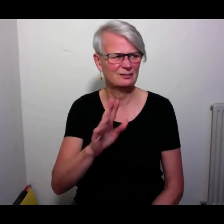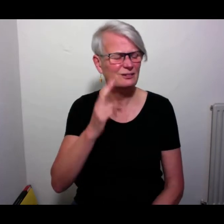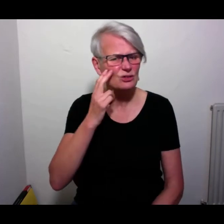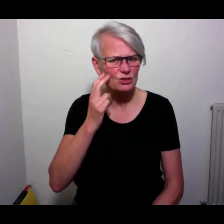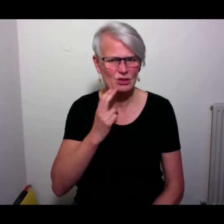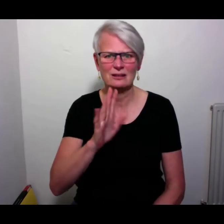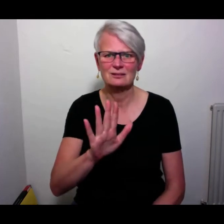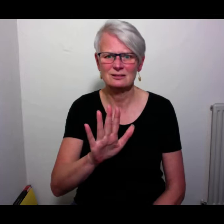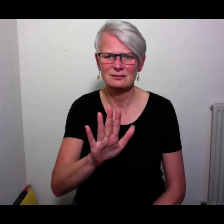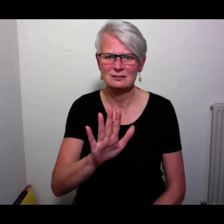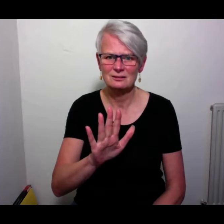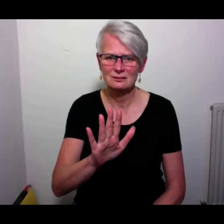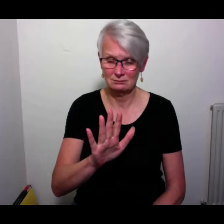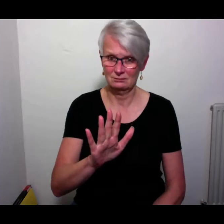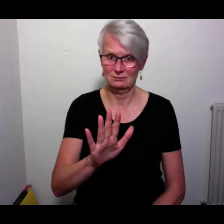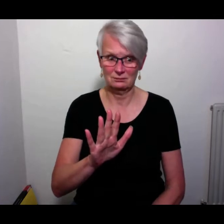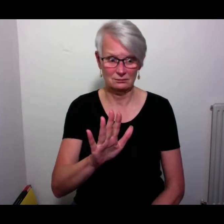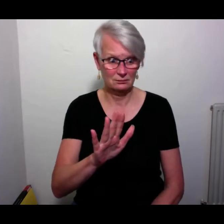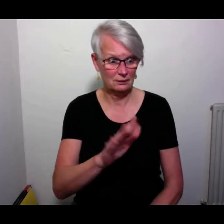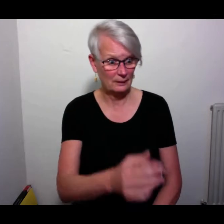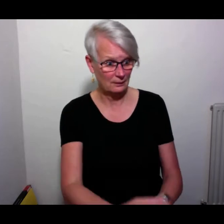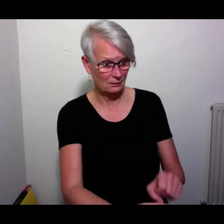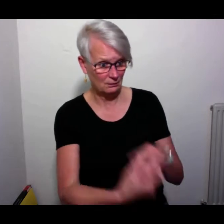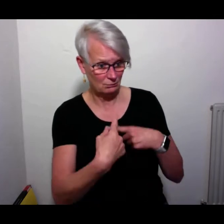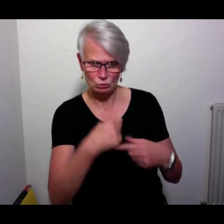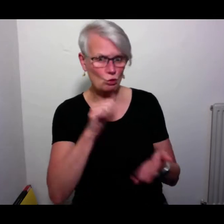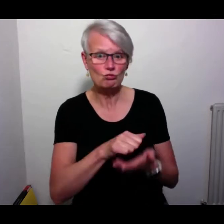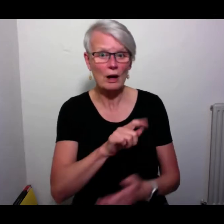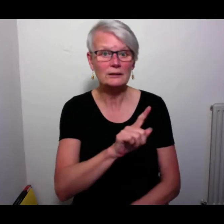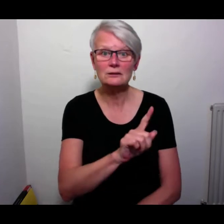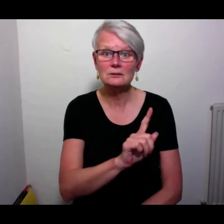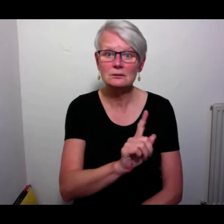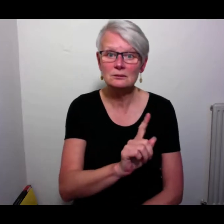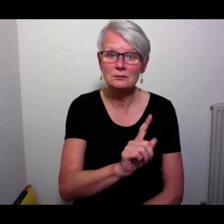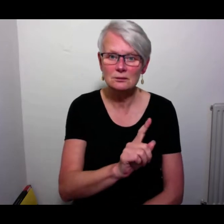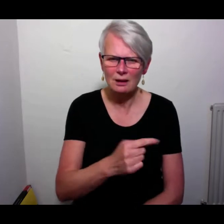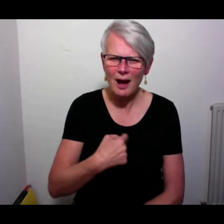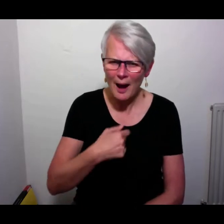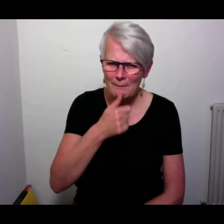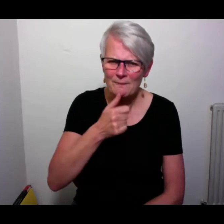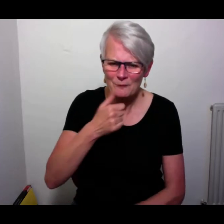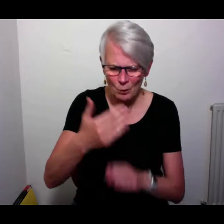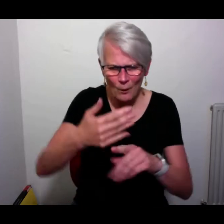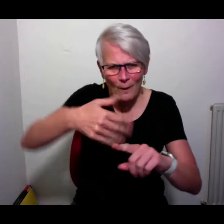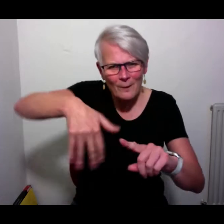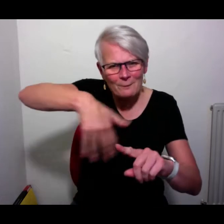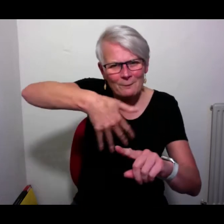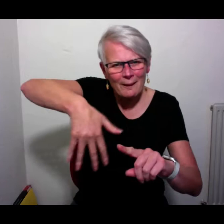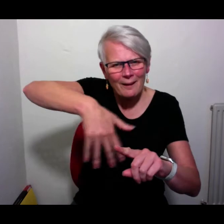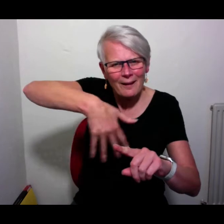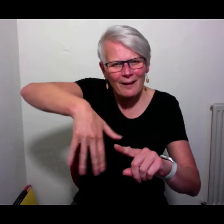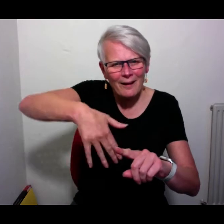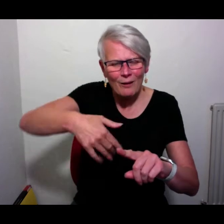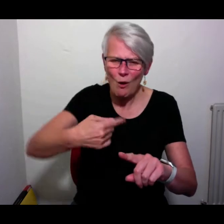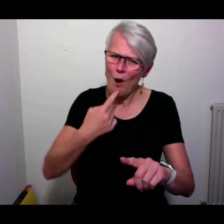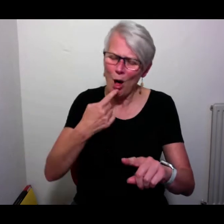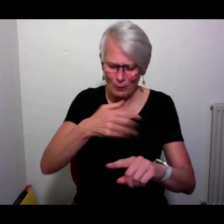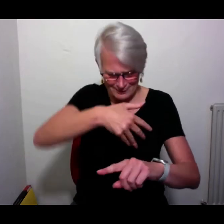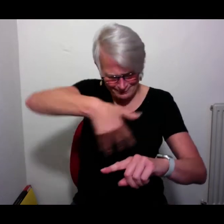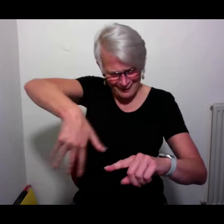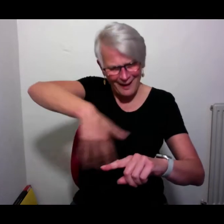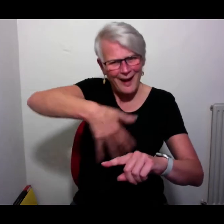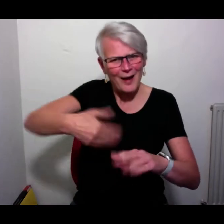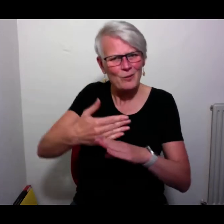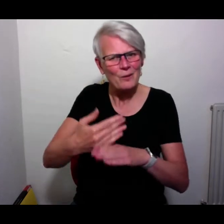Shit. They have no right to send that to me. I prefer the shadows. I'm always behind the